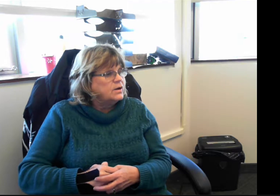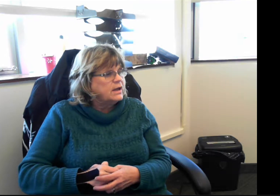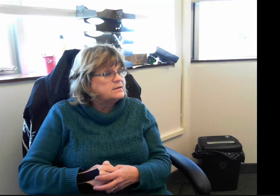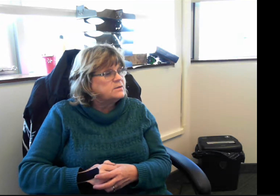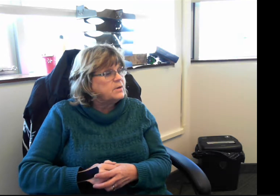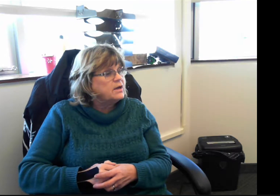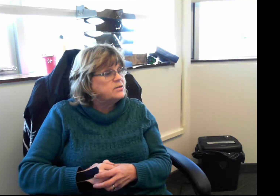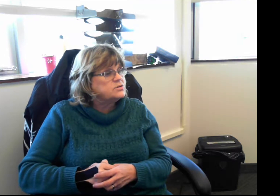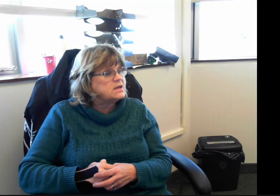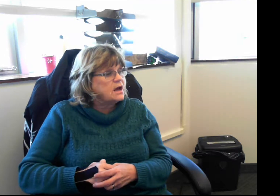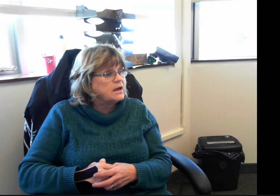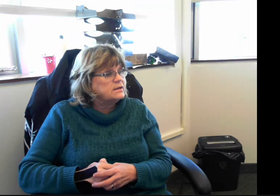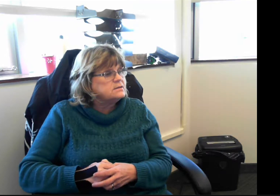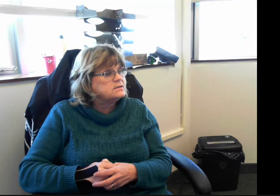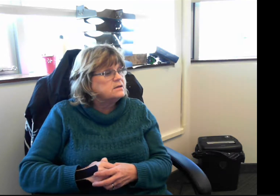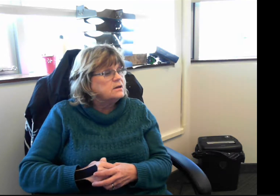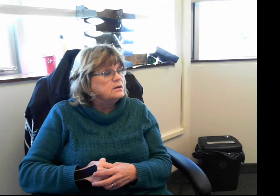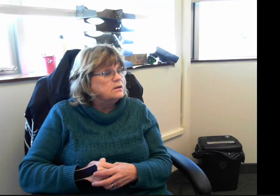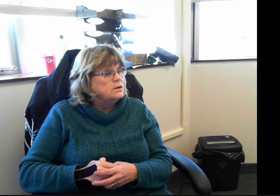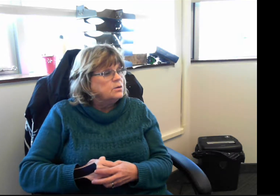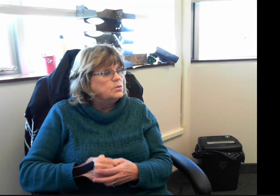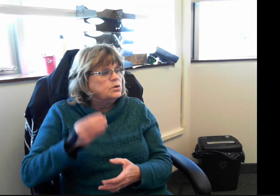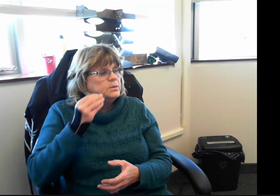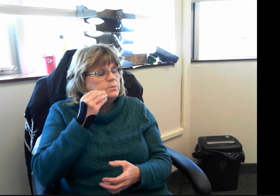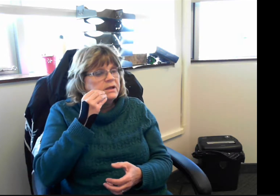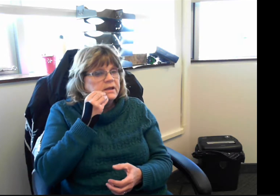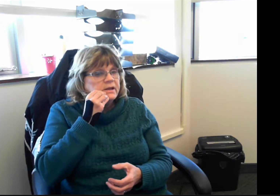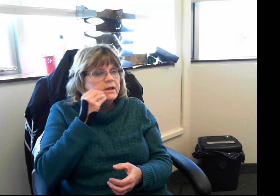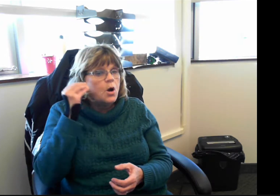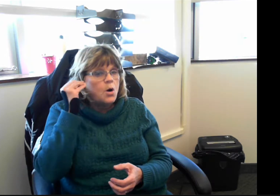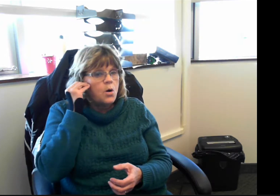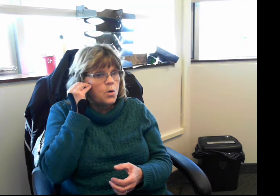Okay, some other signs would be